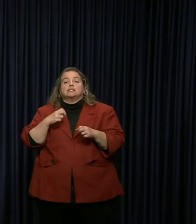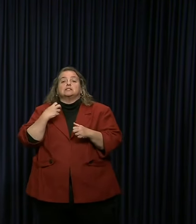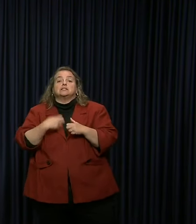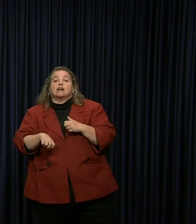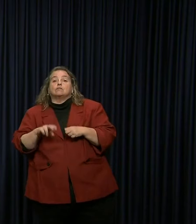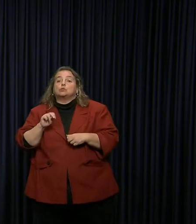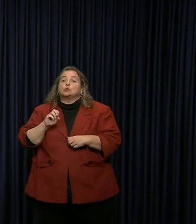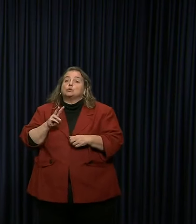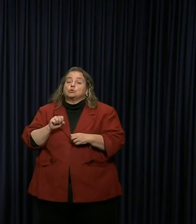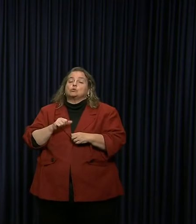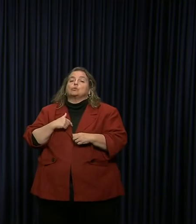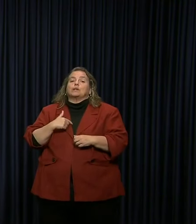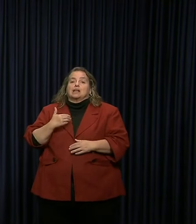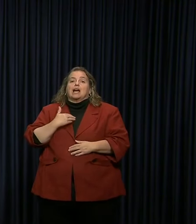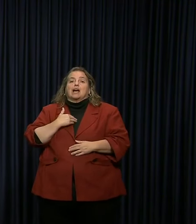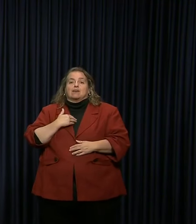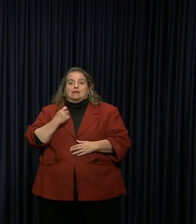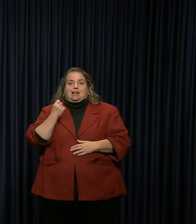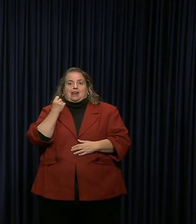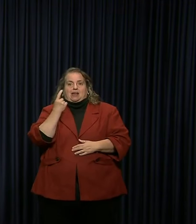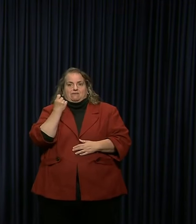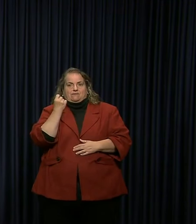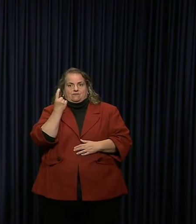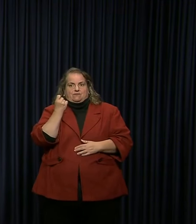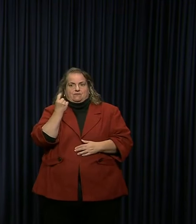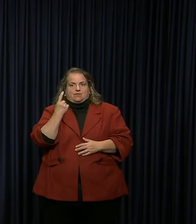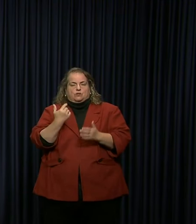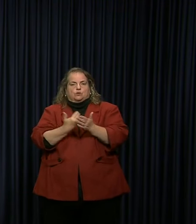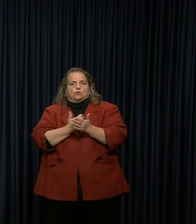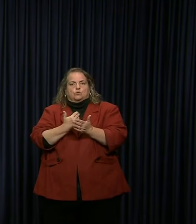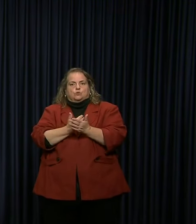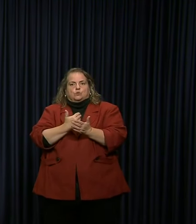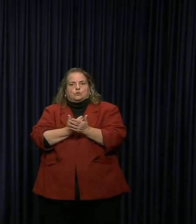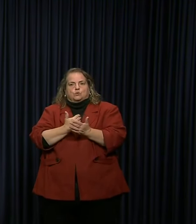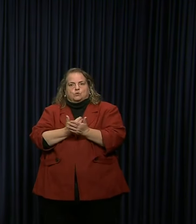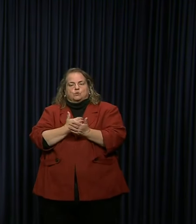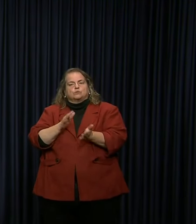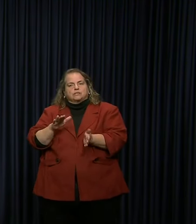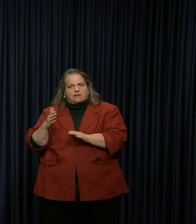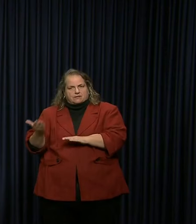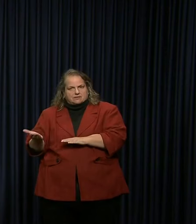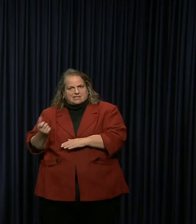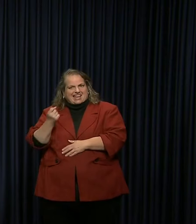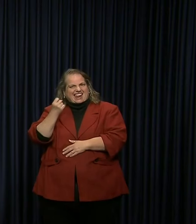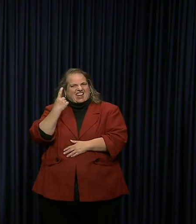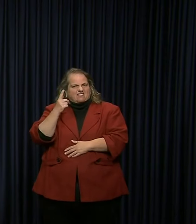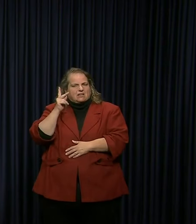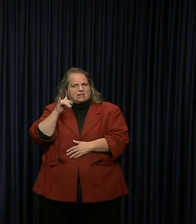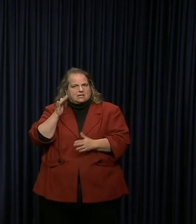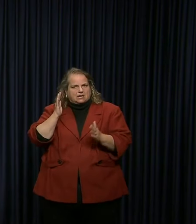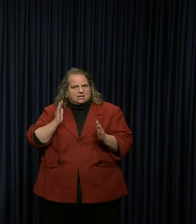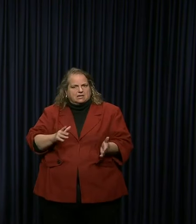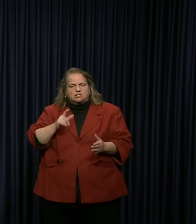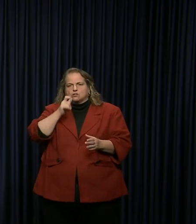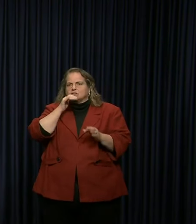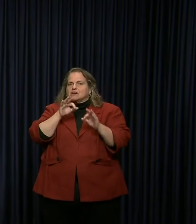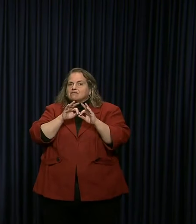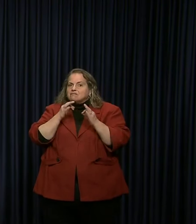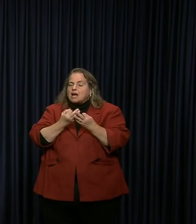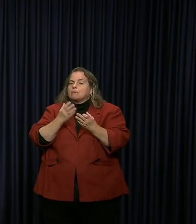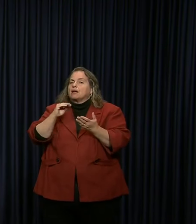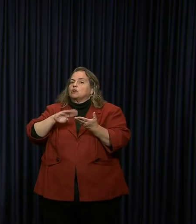news, we have 11 new deaths. Those are 11 Kentuckians whose families and communities